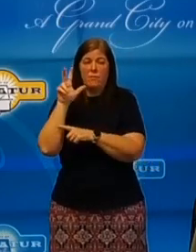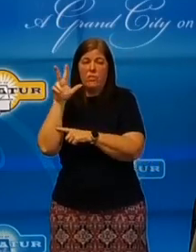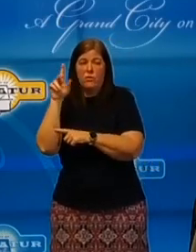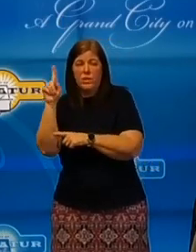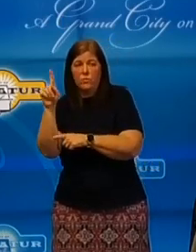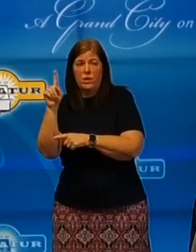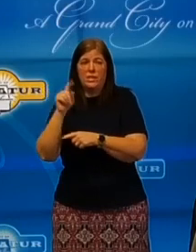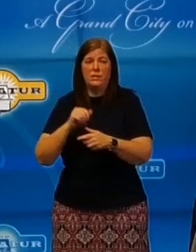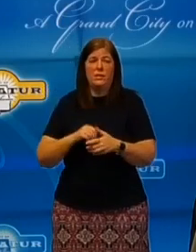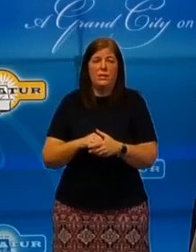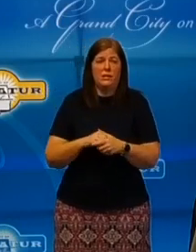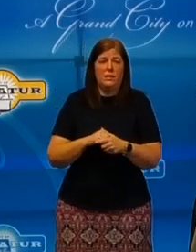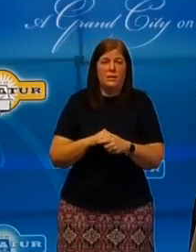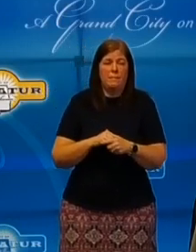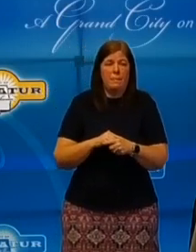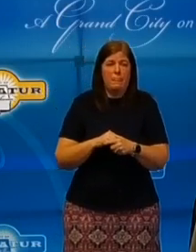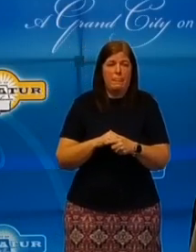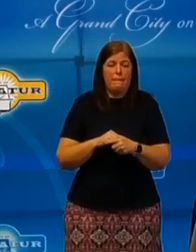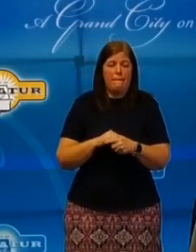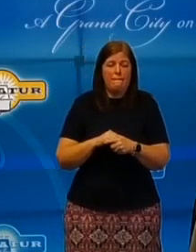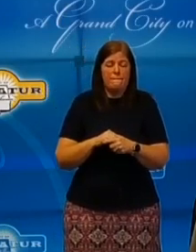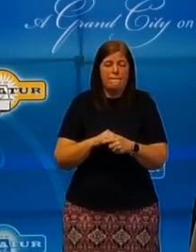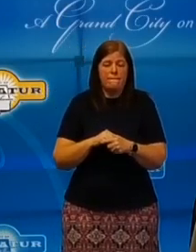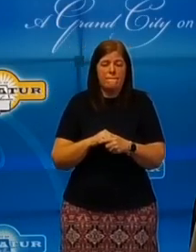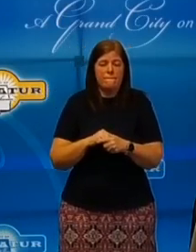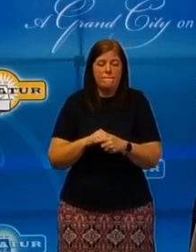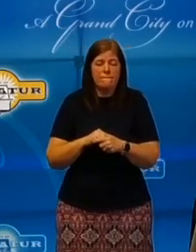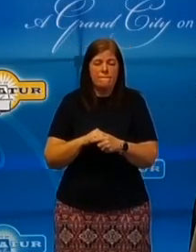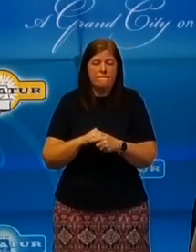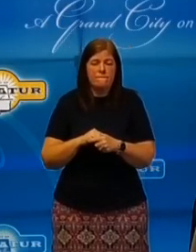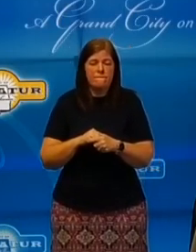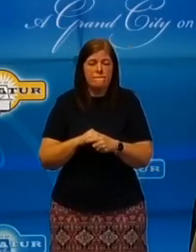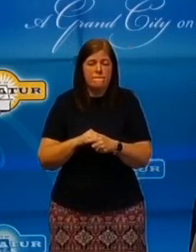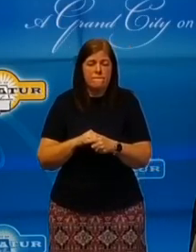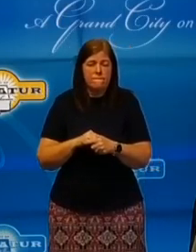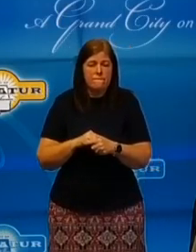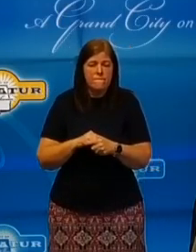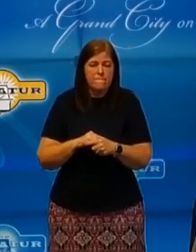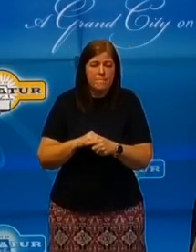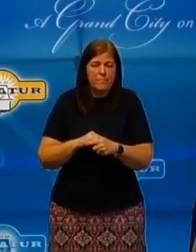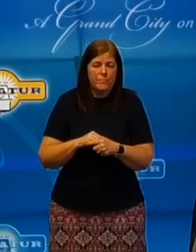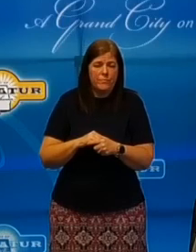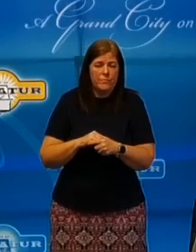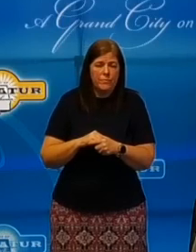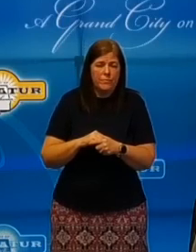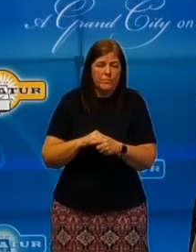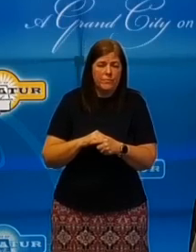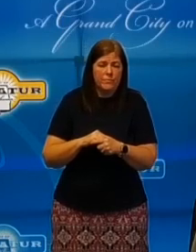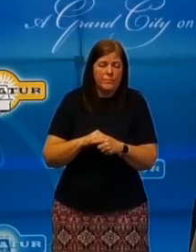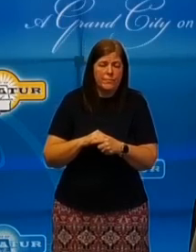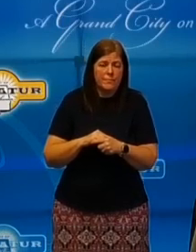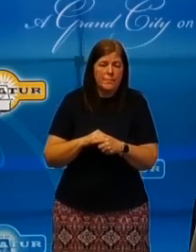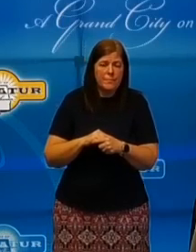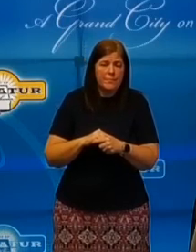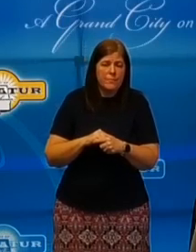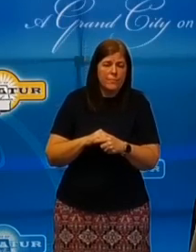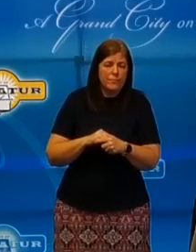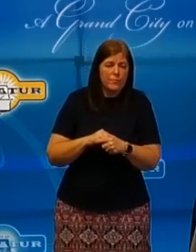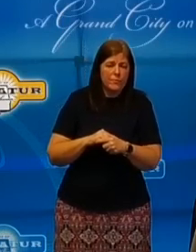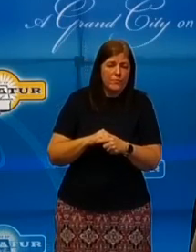Ashley, are you there? Yes. Go ahead with your question. Not from the hospital, no. Sorry. I don't know.